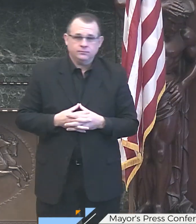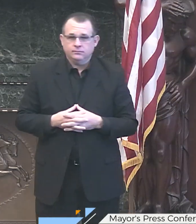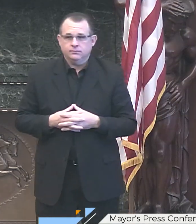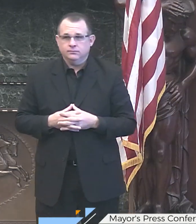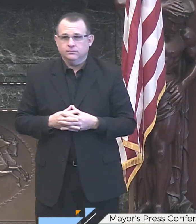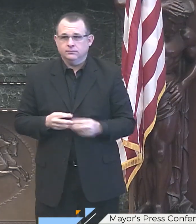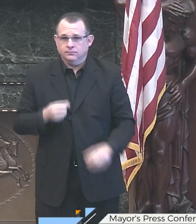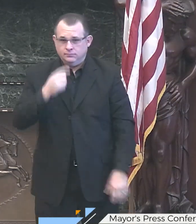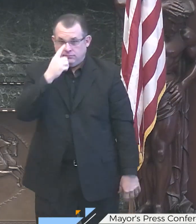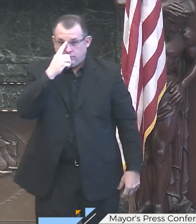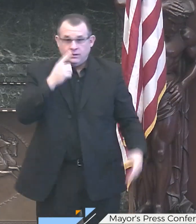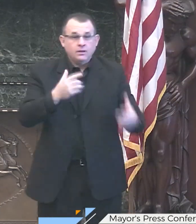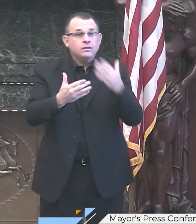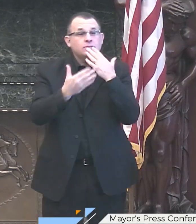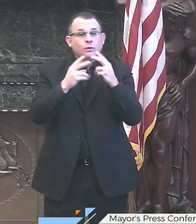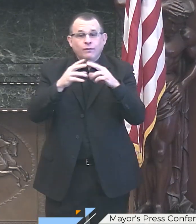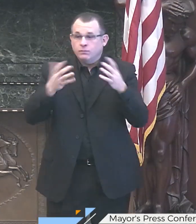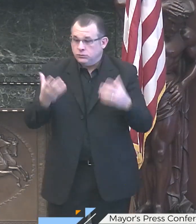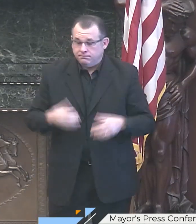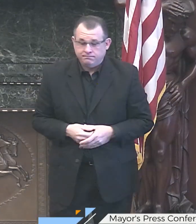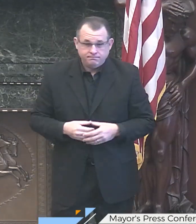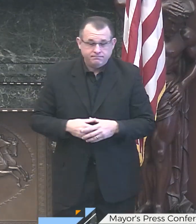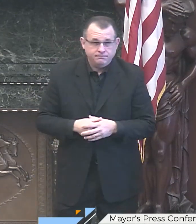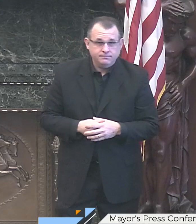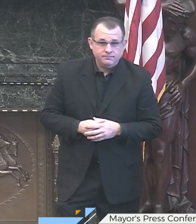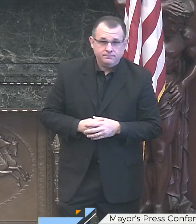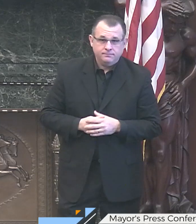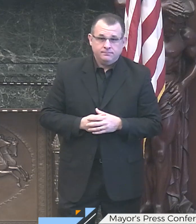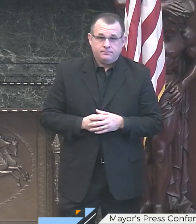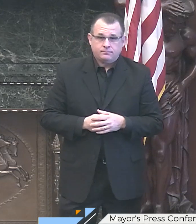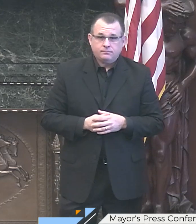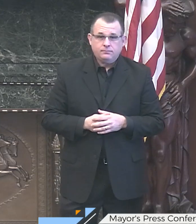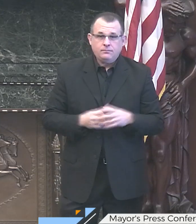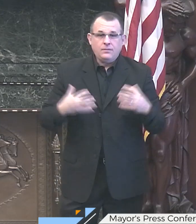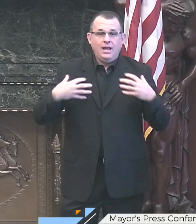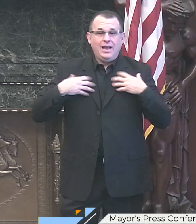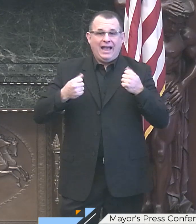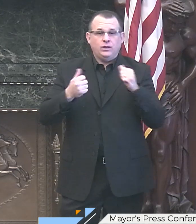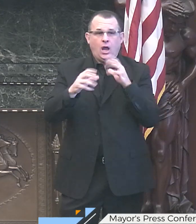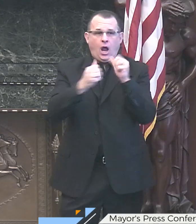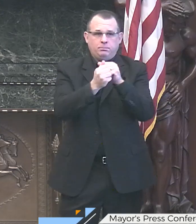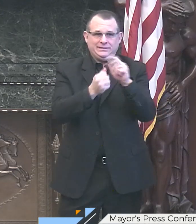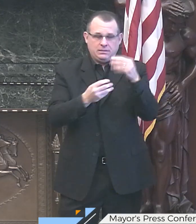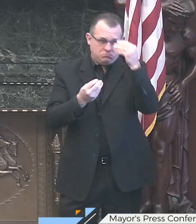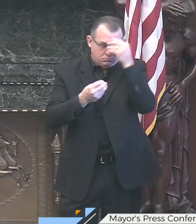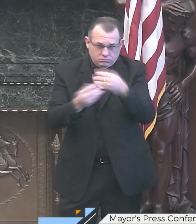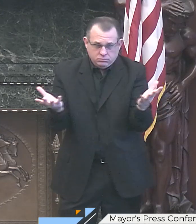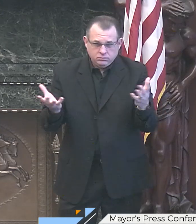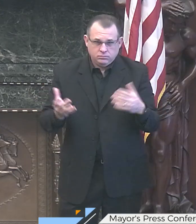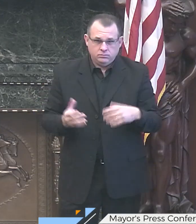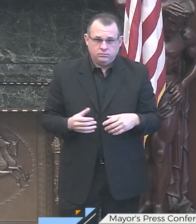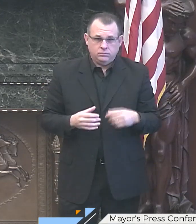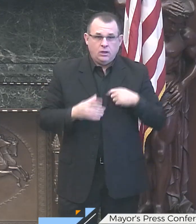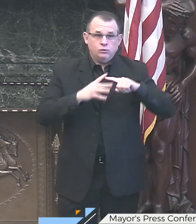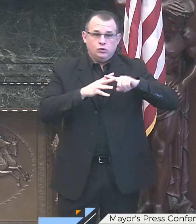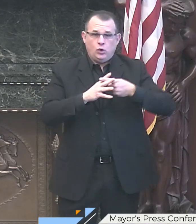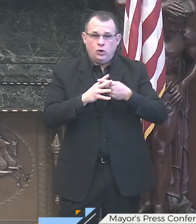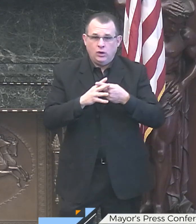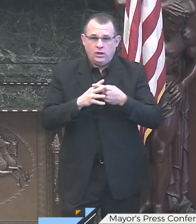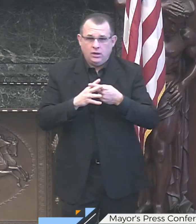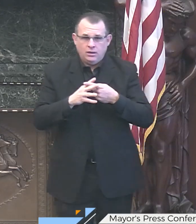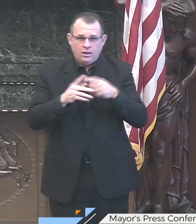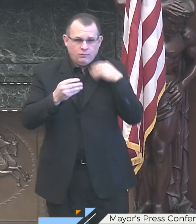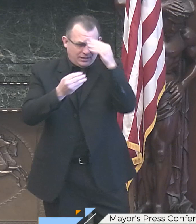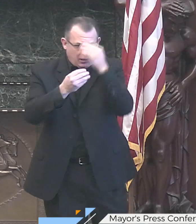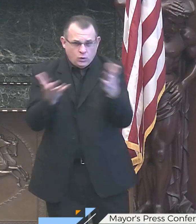Thank you very much. I'm going to give you a health update. Start with the key summary here is that we're continuing to see a growth in